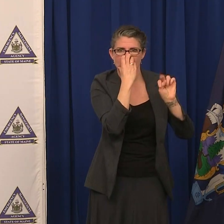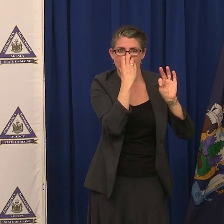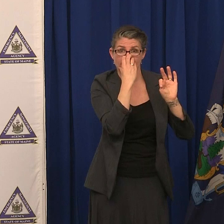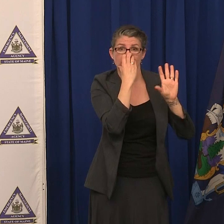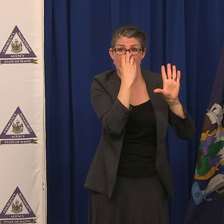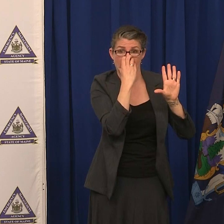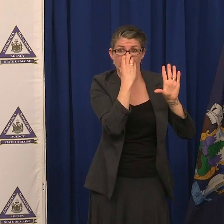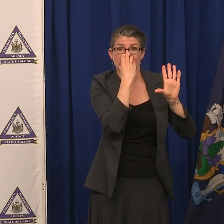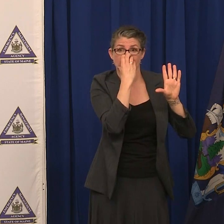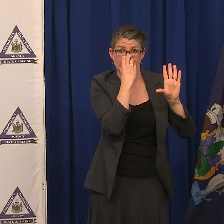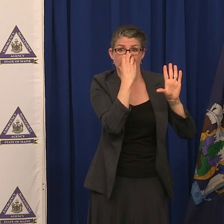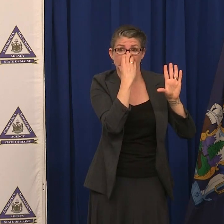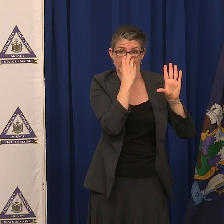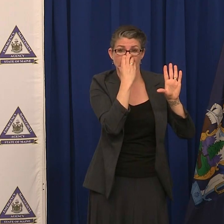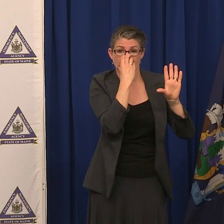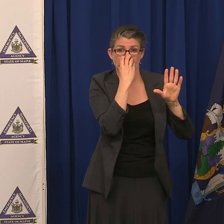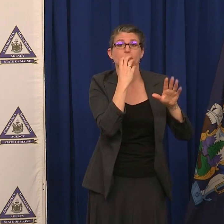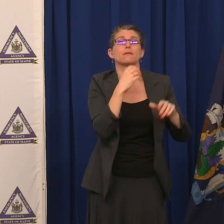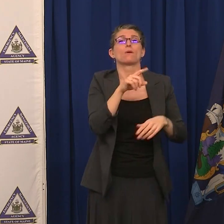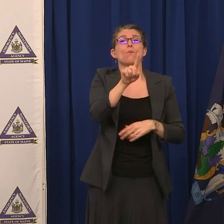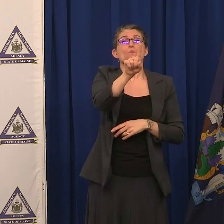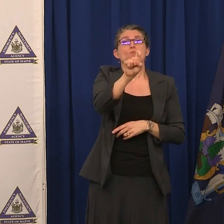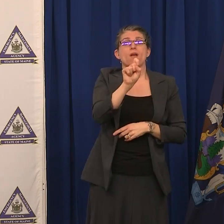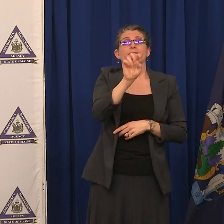143,000 procedure masks,